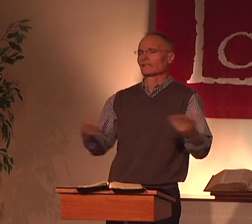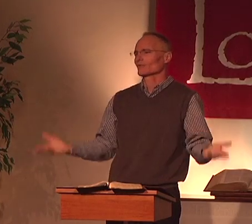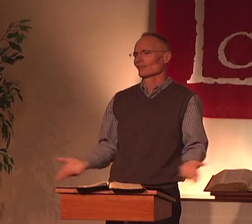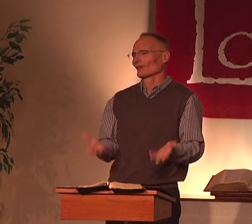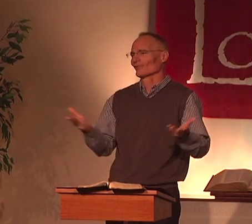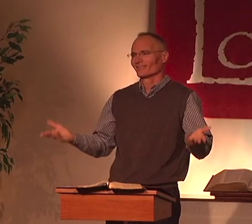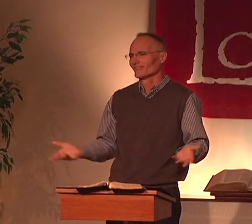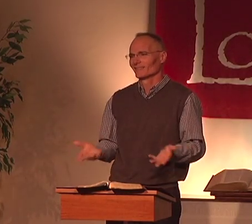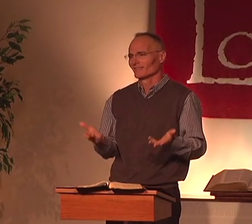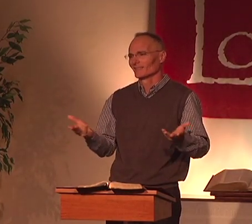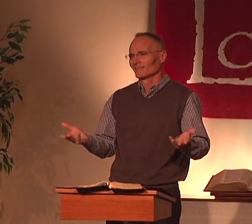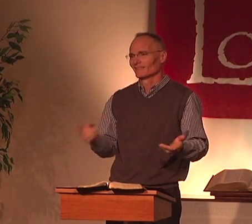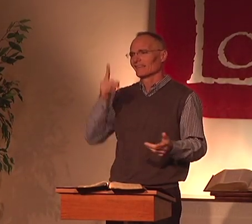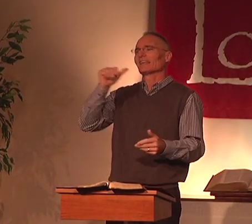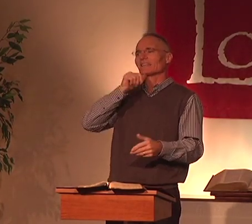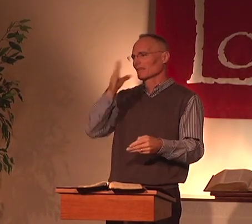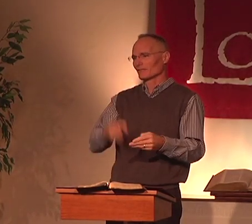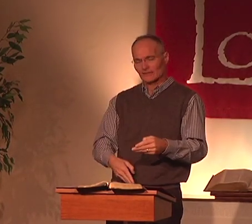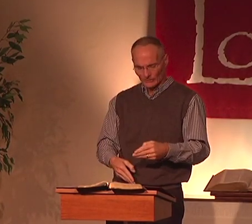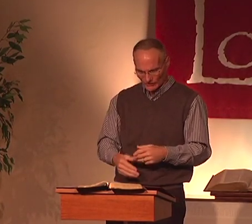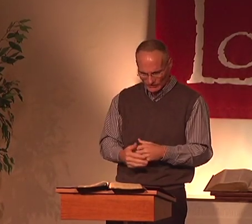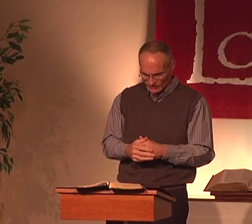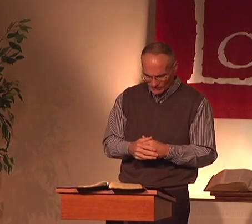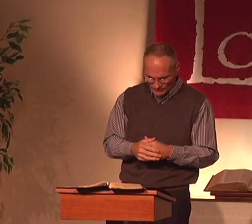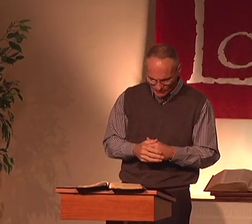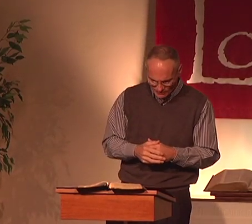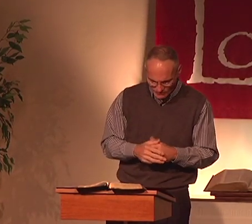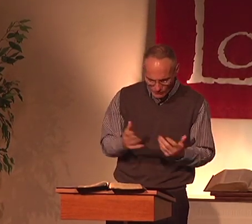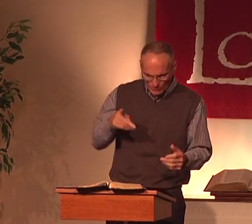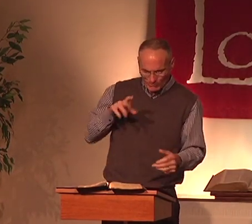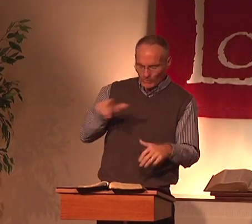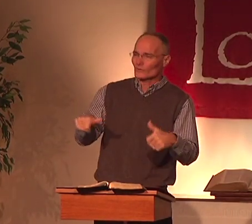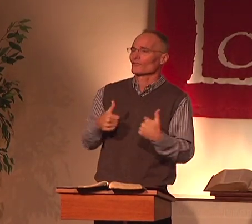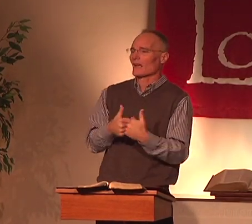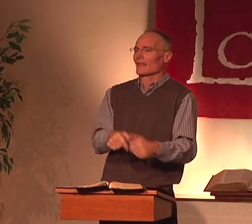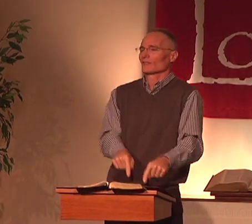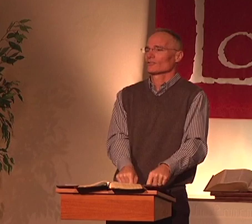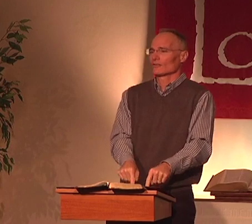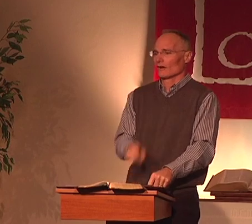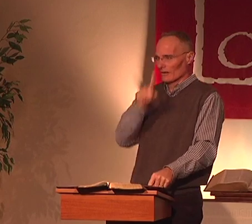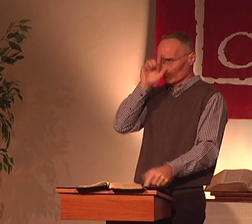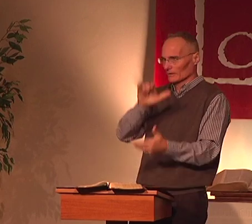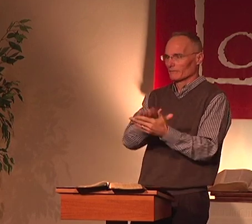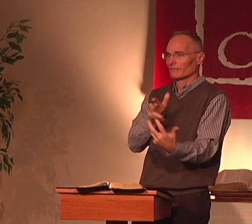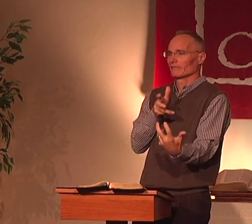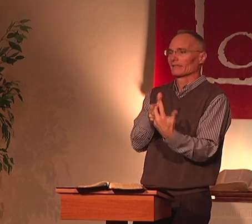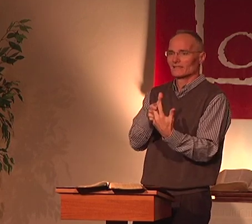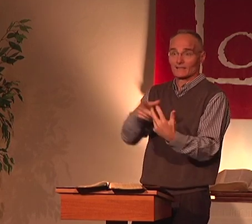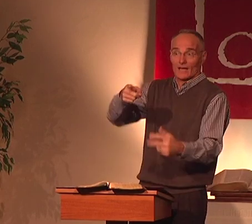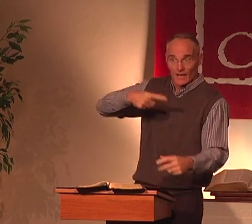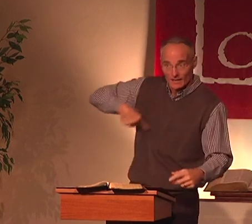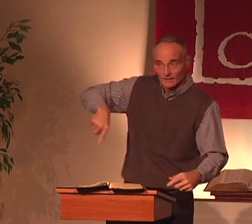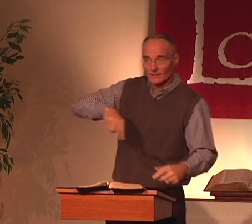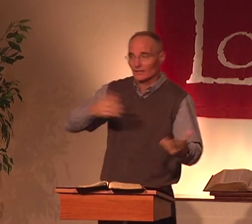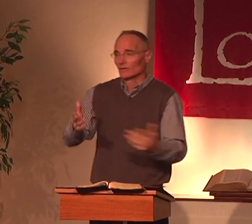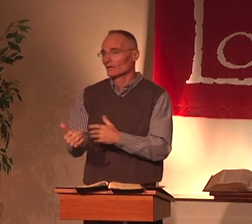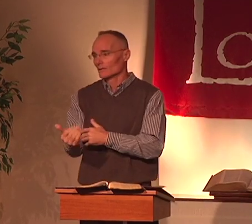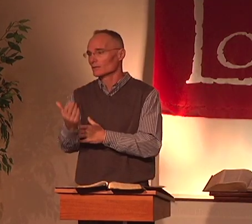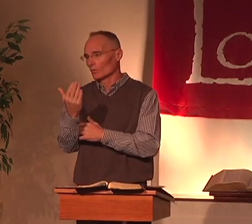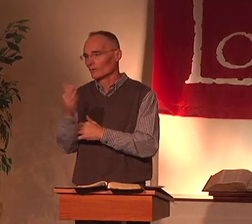here We're not finished here He's not finished So Paul challenges The church here I believe And it fits us Here